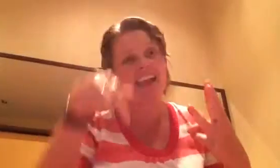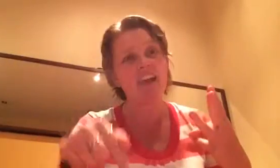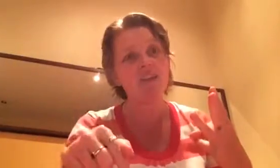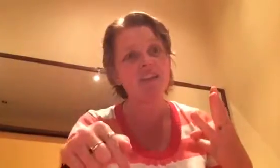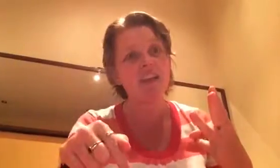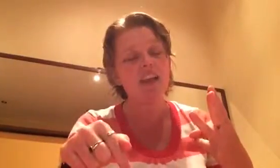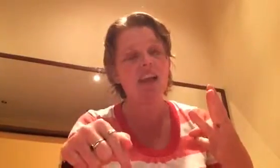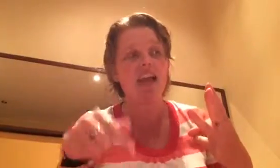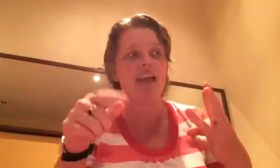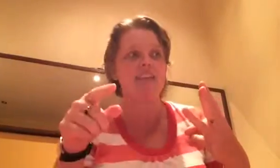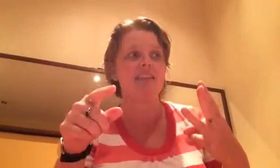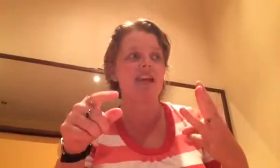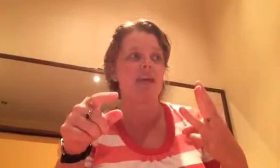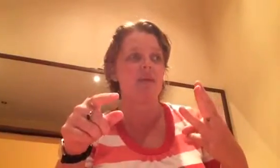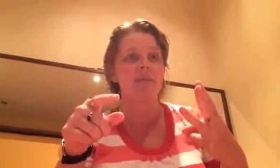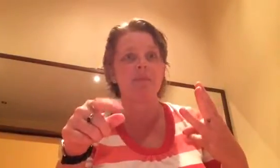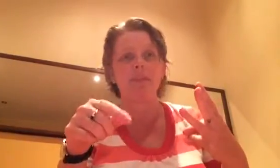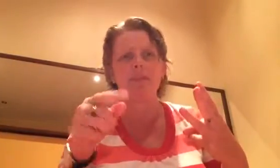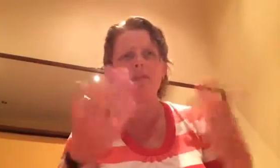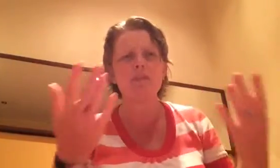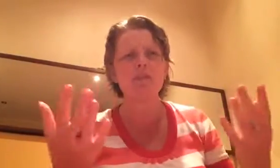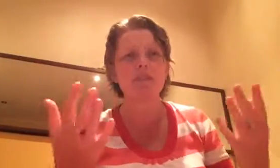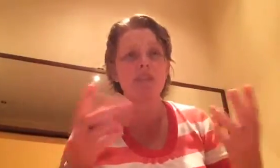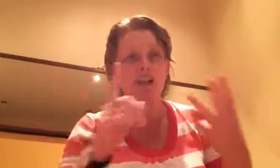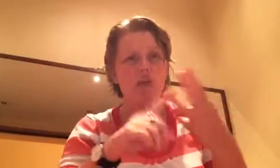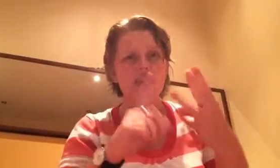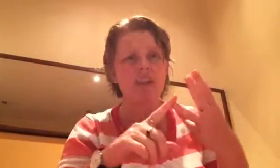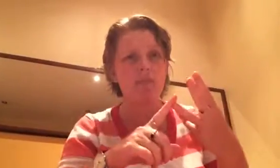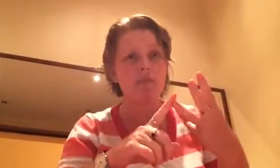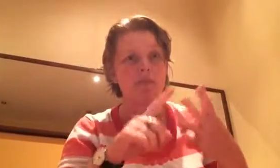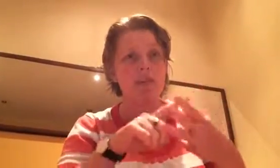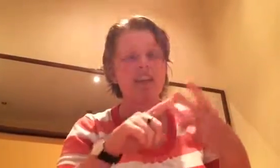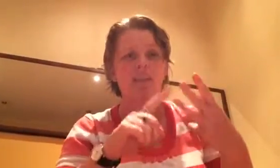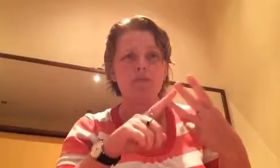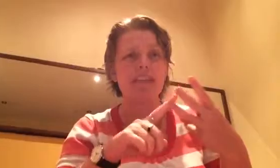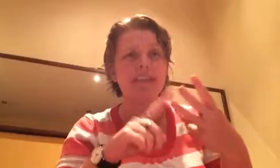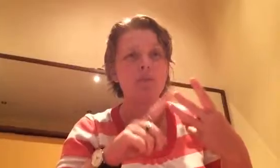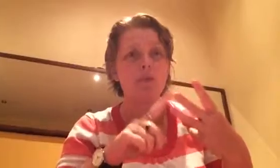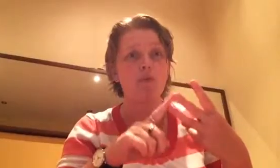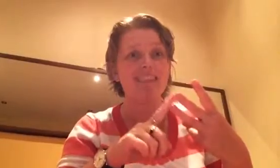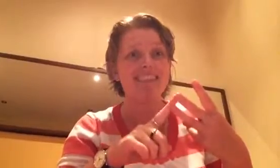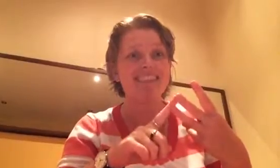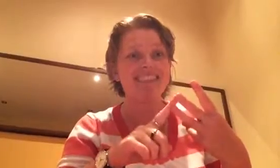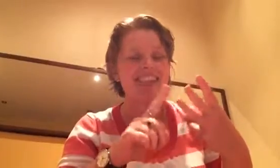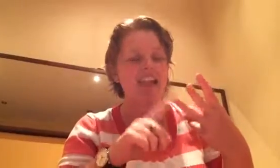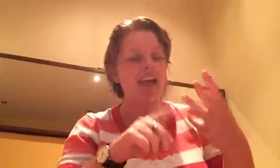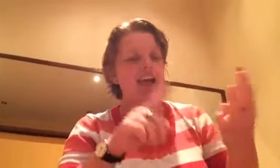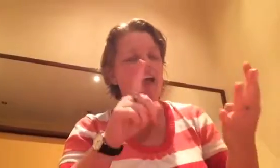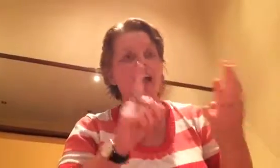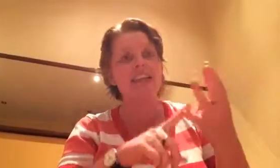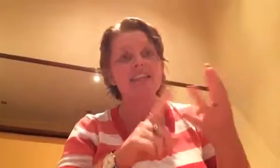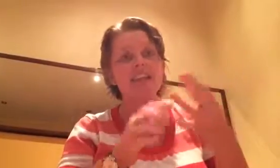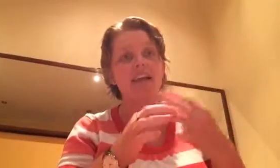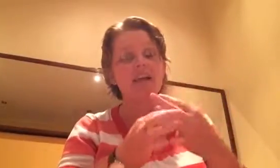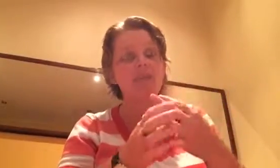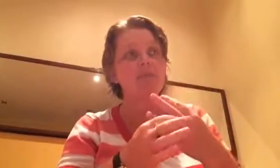down, and you know, those sorts of things. Concepts is really important. And